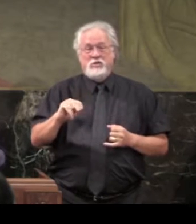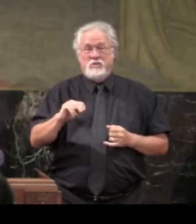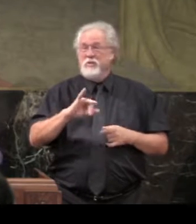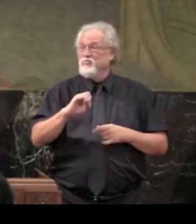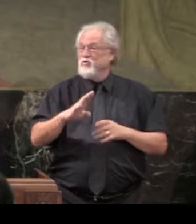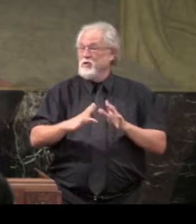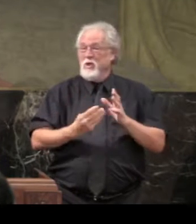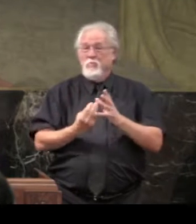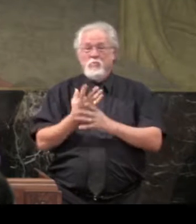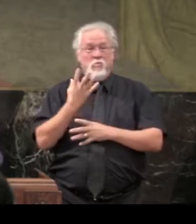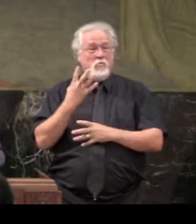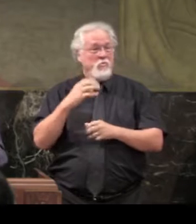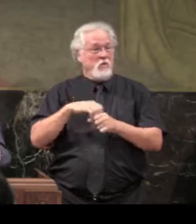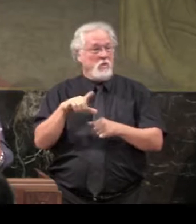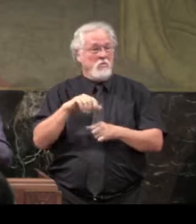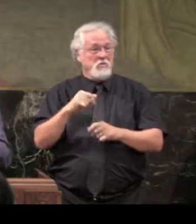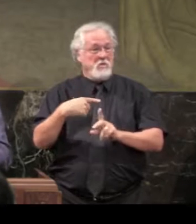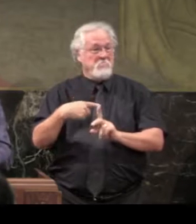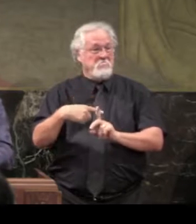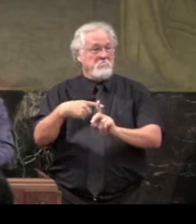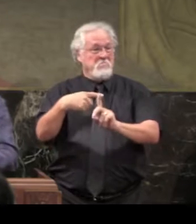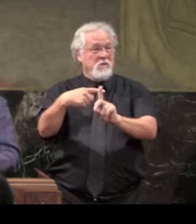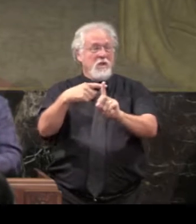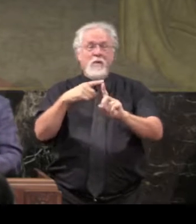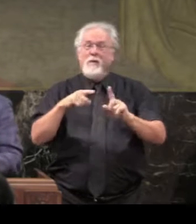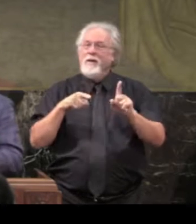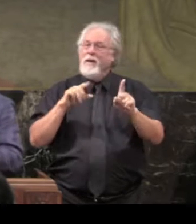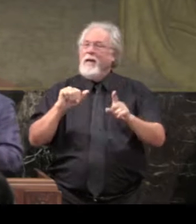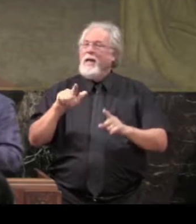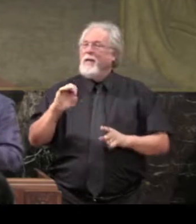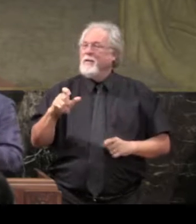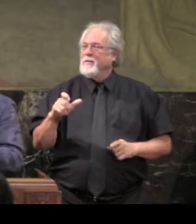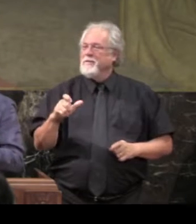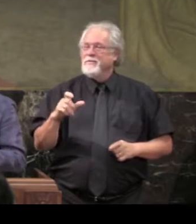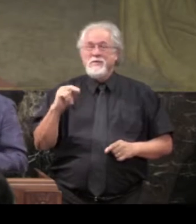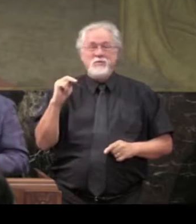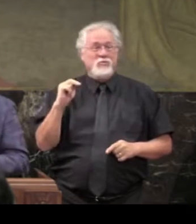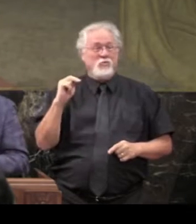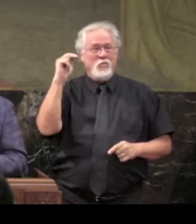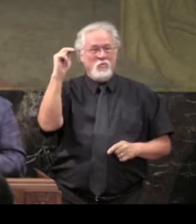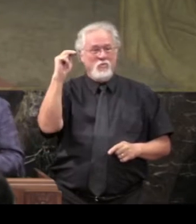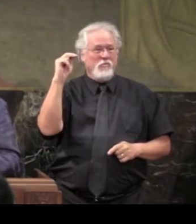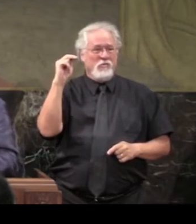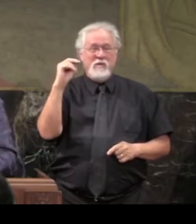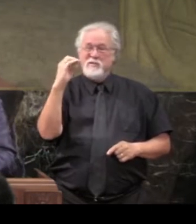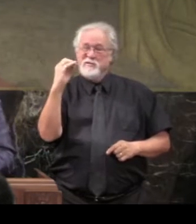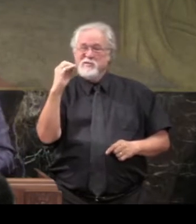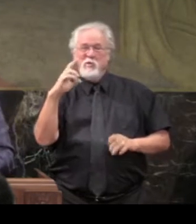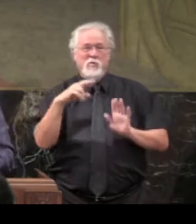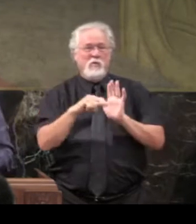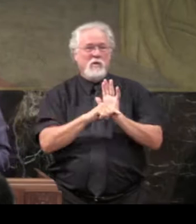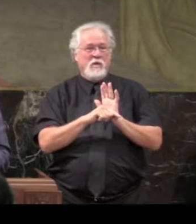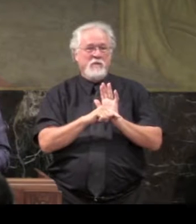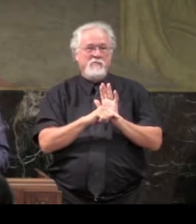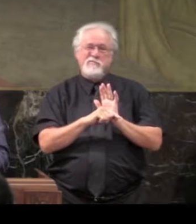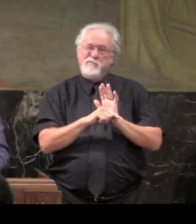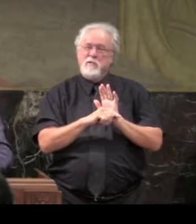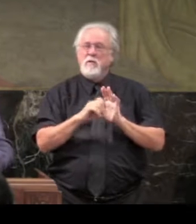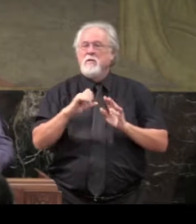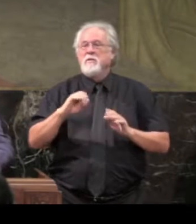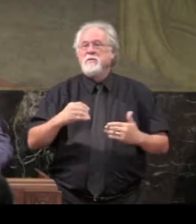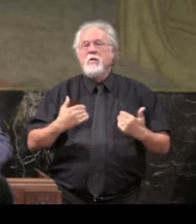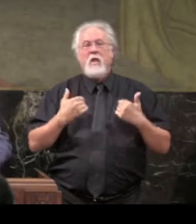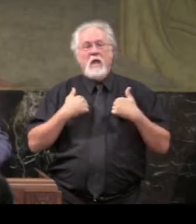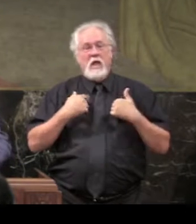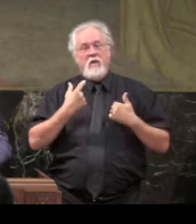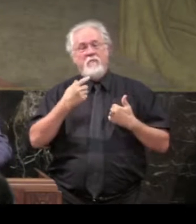Louisiana has been positive overall. But you get to Alexandria and points north, and it's either been 0 or negative. And so having